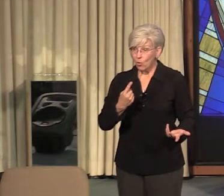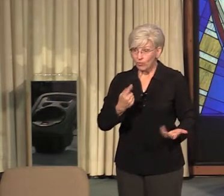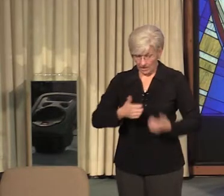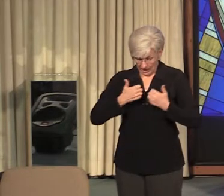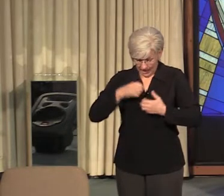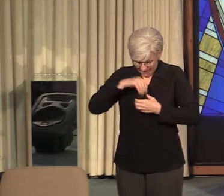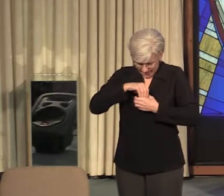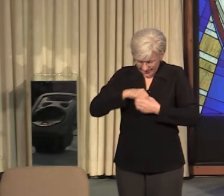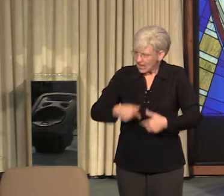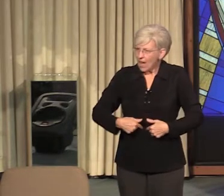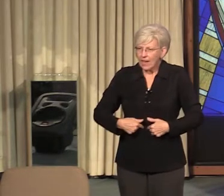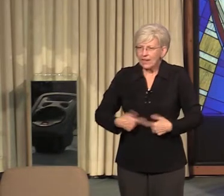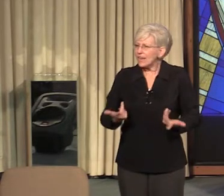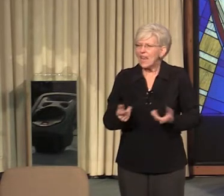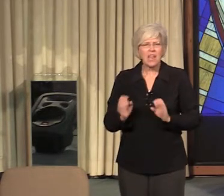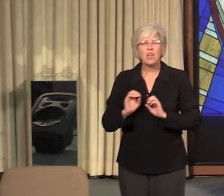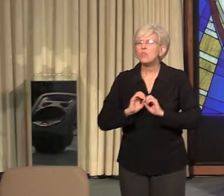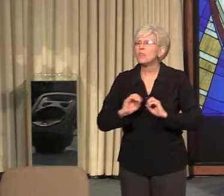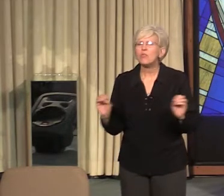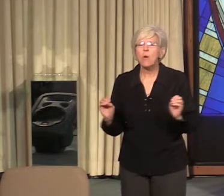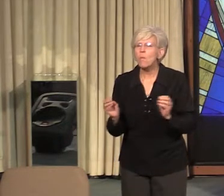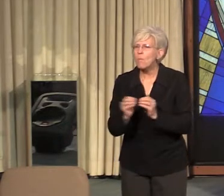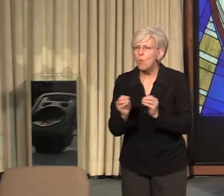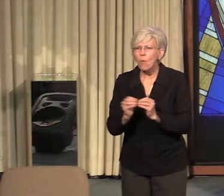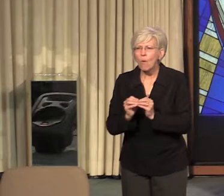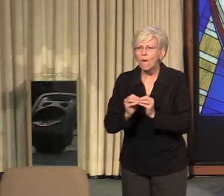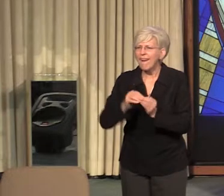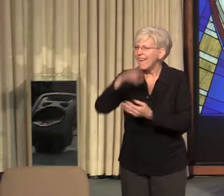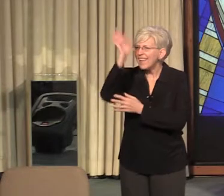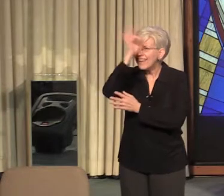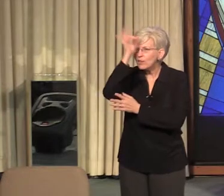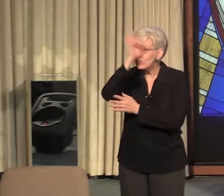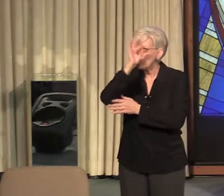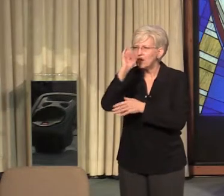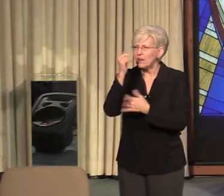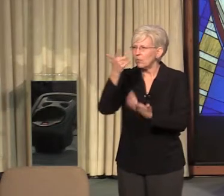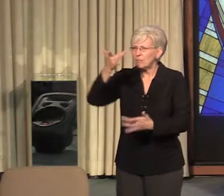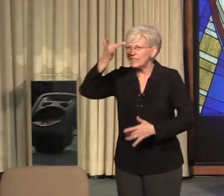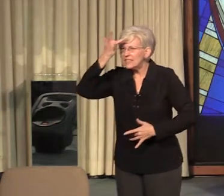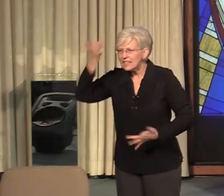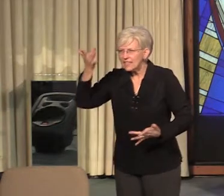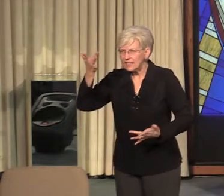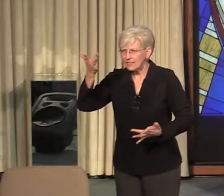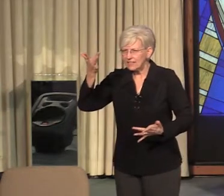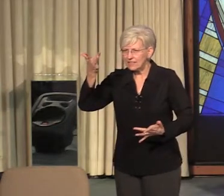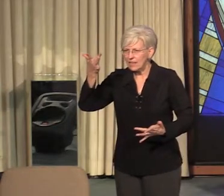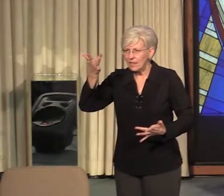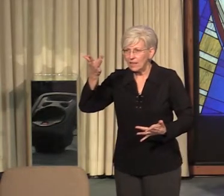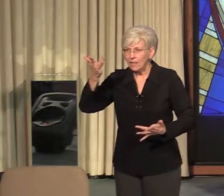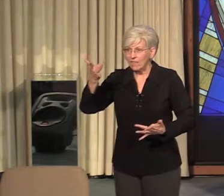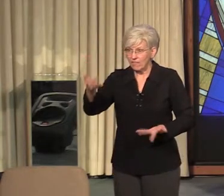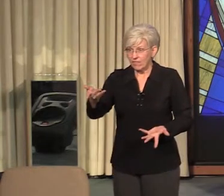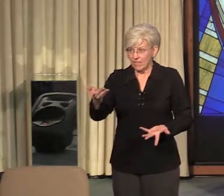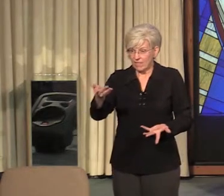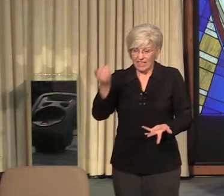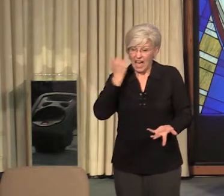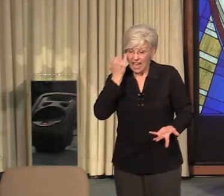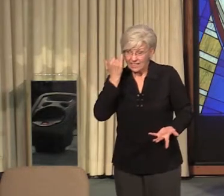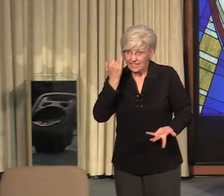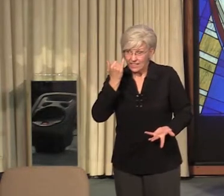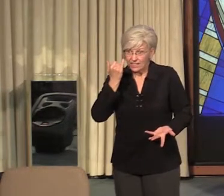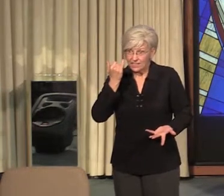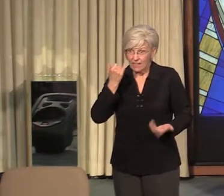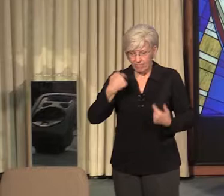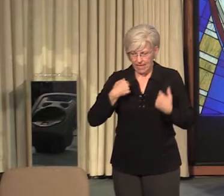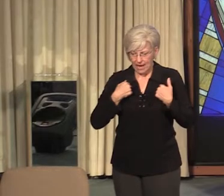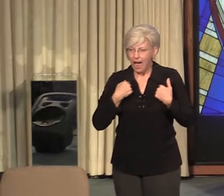longer infested with ignorant ideas of disease put there by myself and my doctors, but it was all